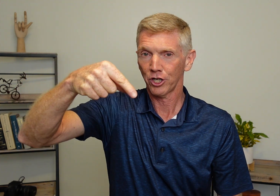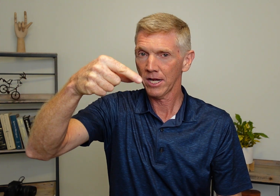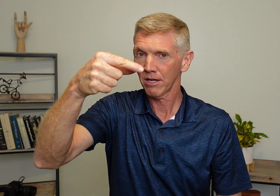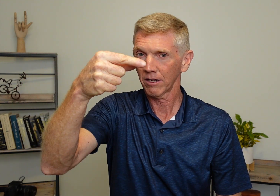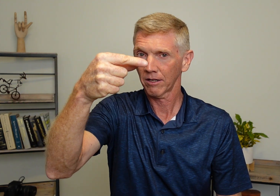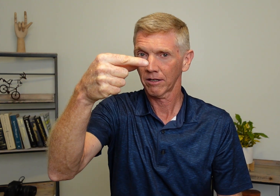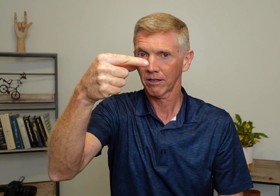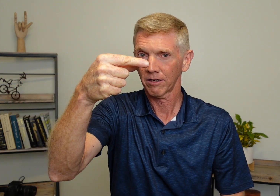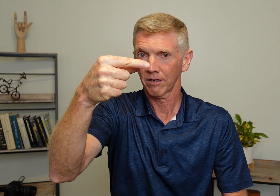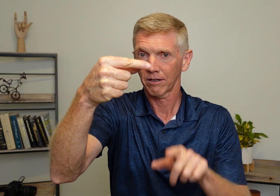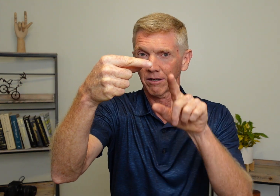G?